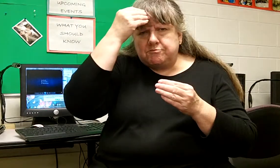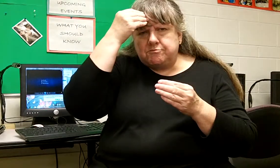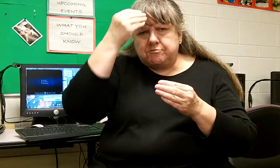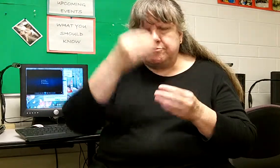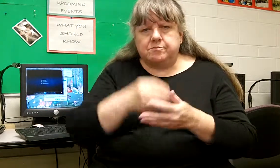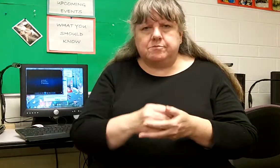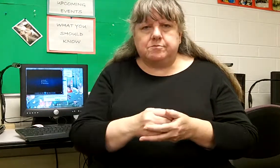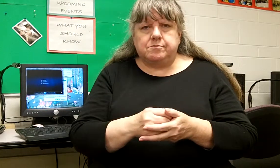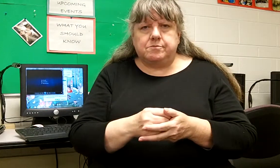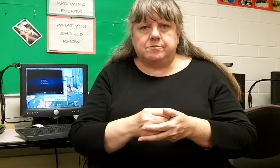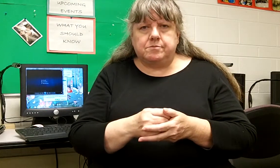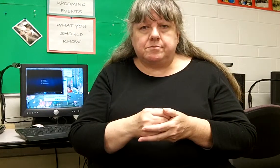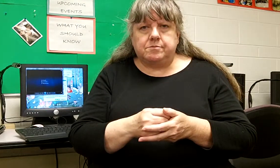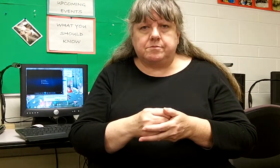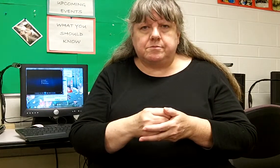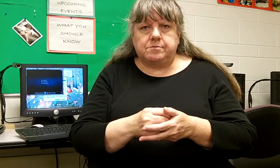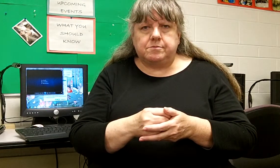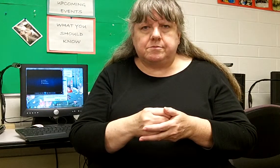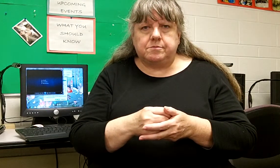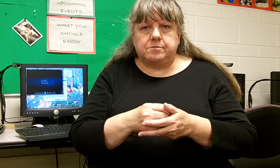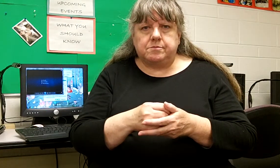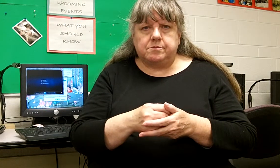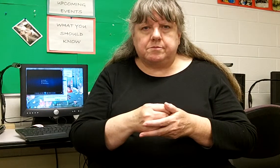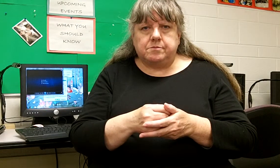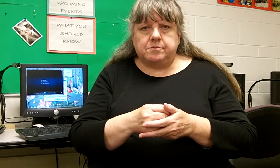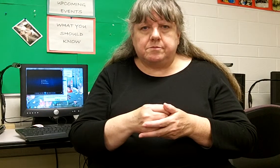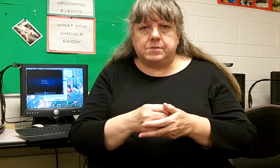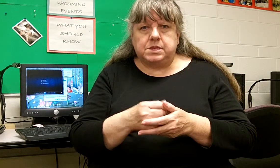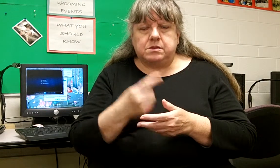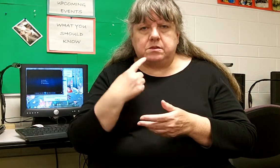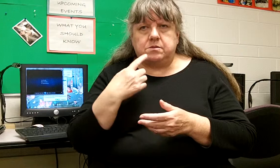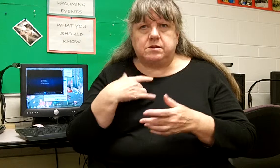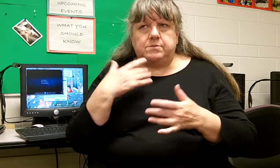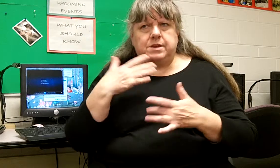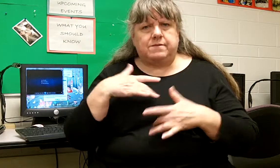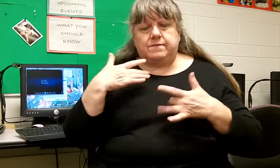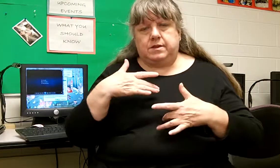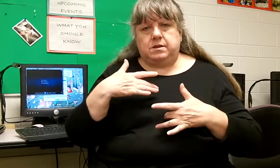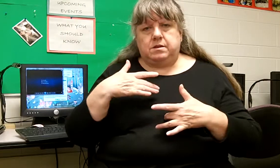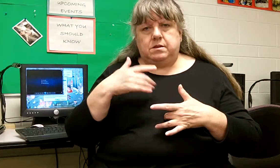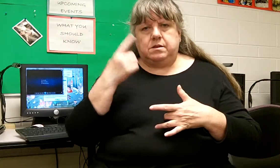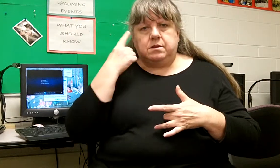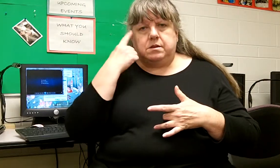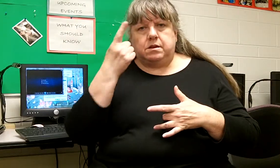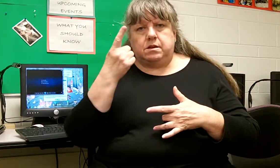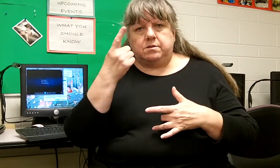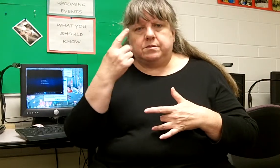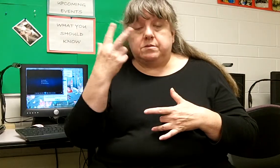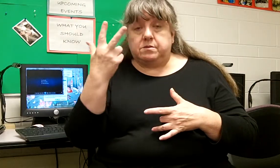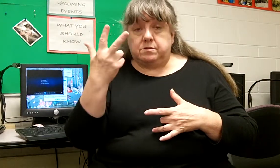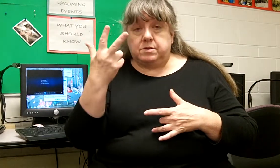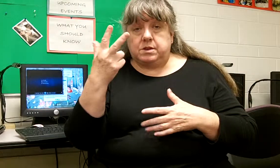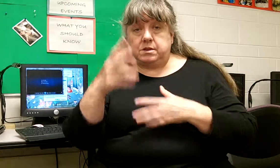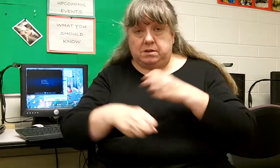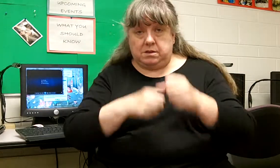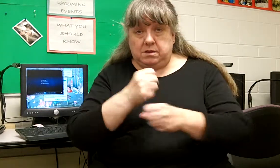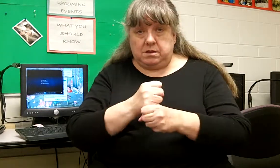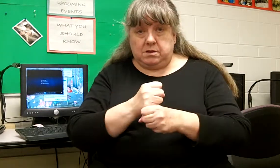right now, and then I want you to watch this video in like 3 years, and remember how you felt when you're watching it now, and you're going to be,